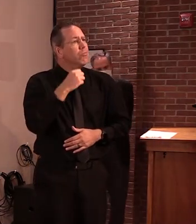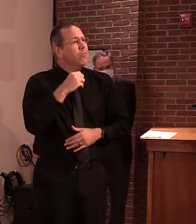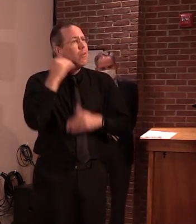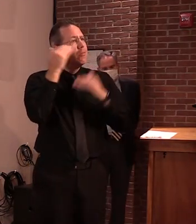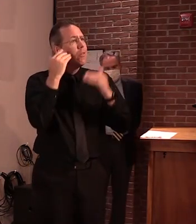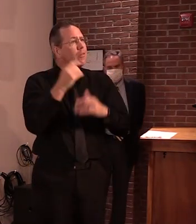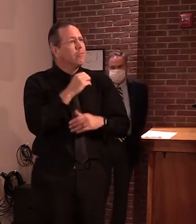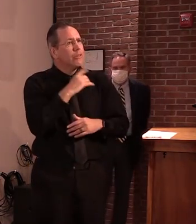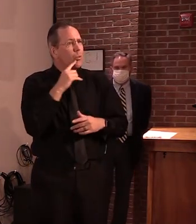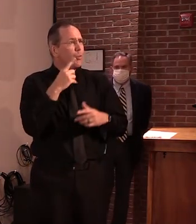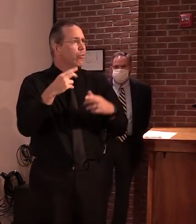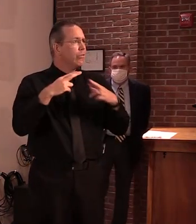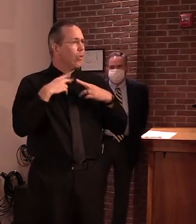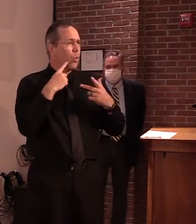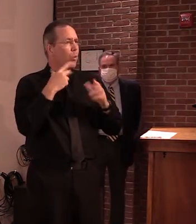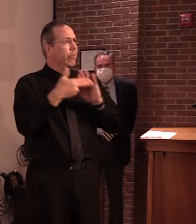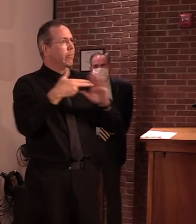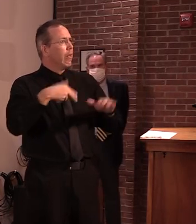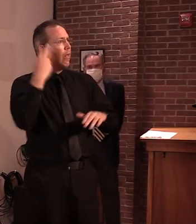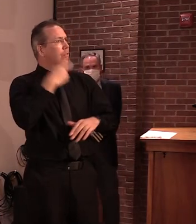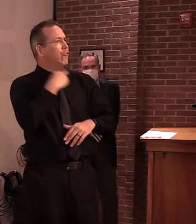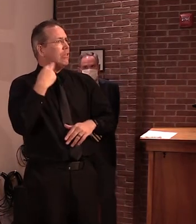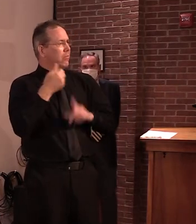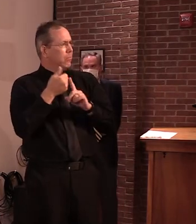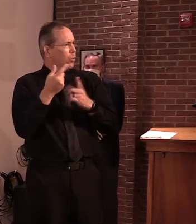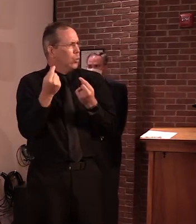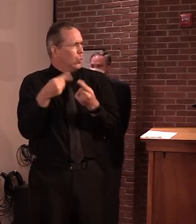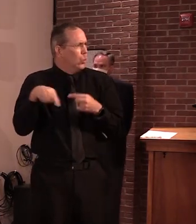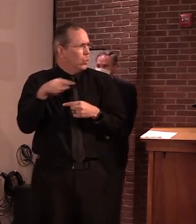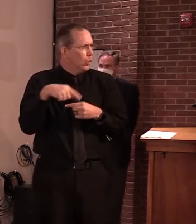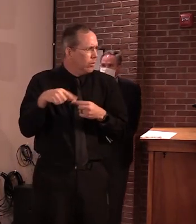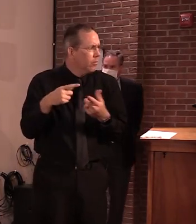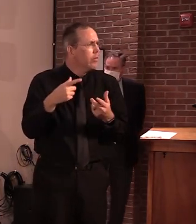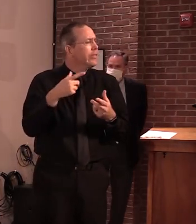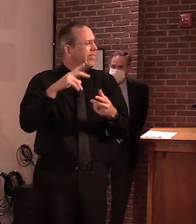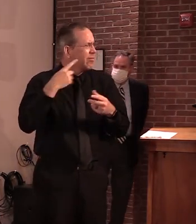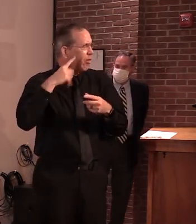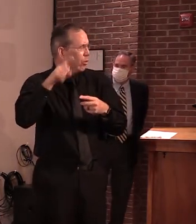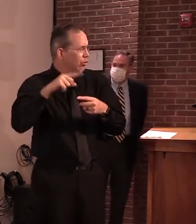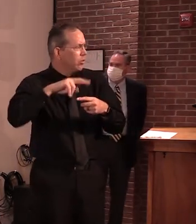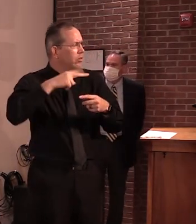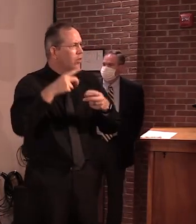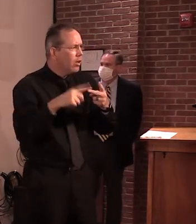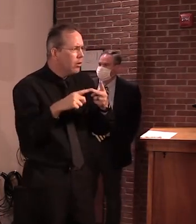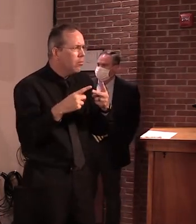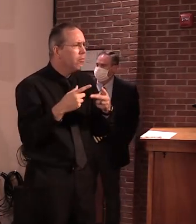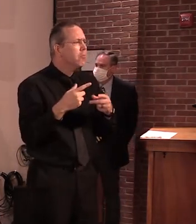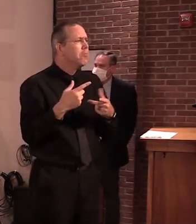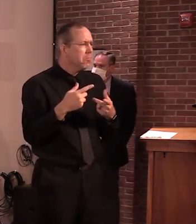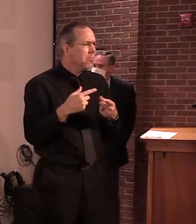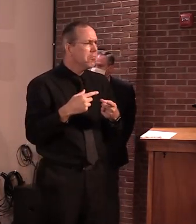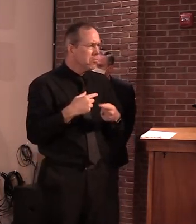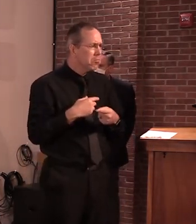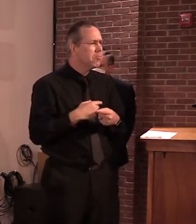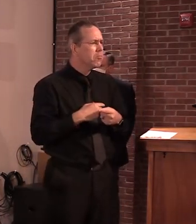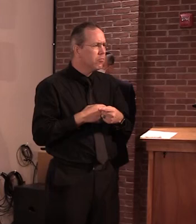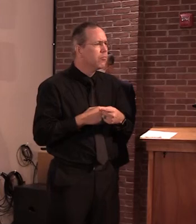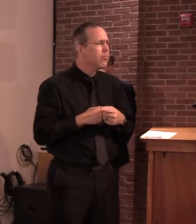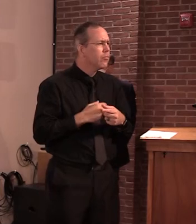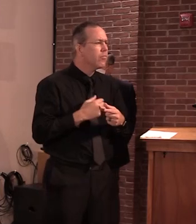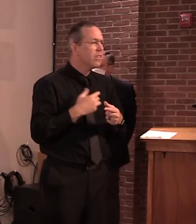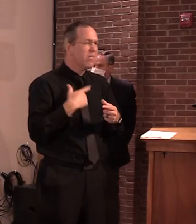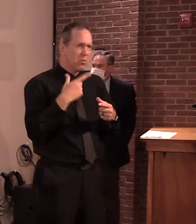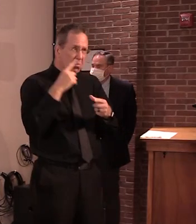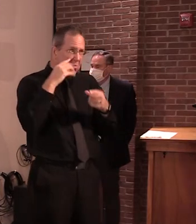full-time instruction? And those are my questions. I might refer to Dr. Levine for part of the question, but I